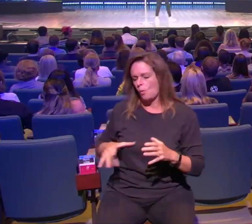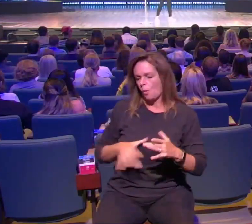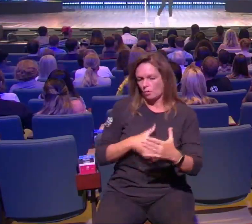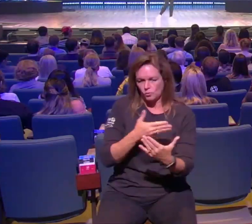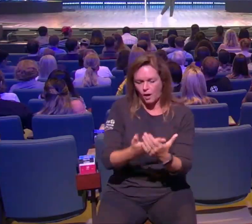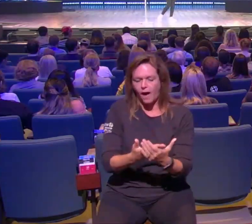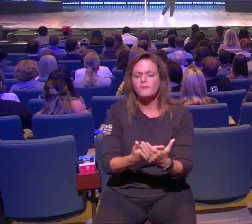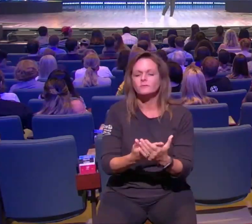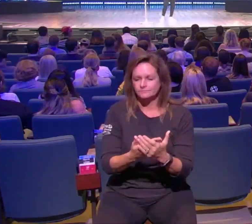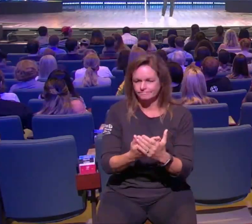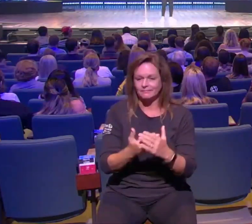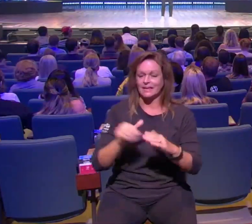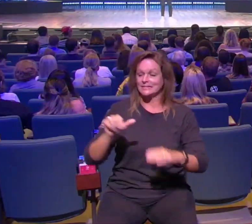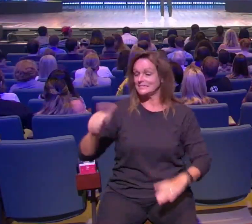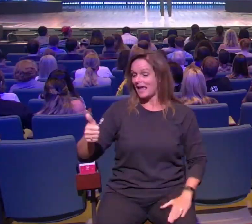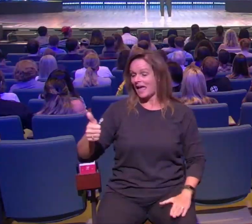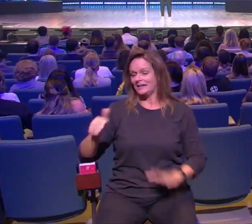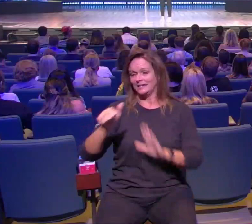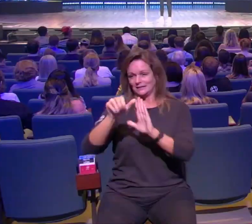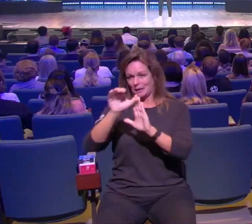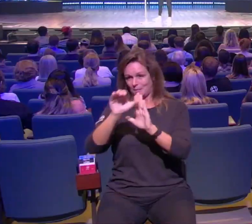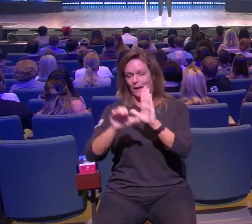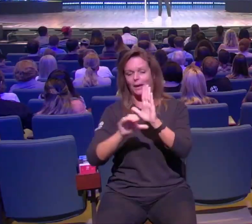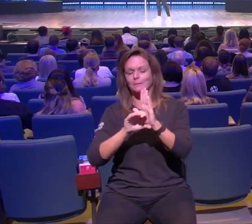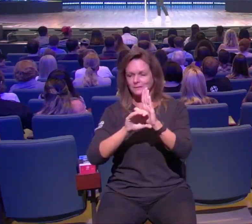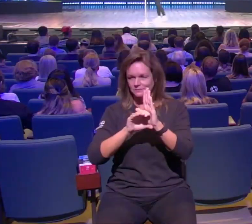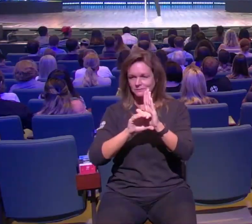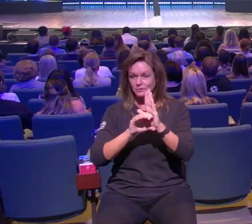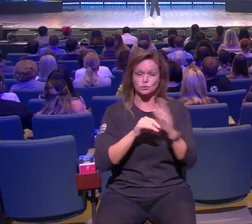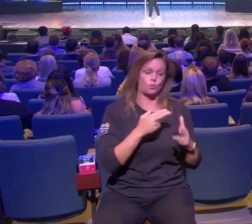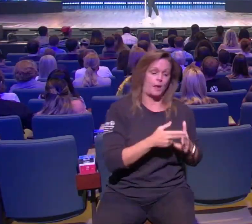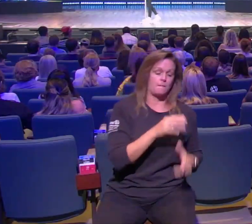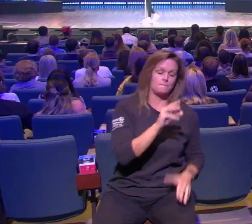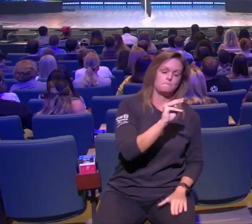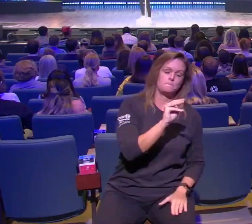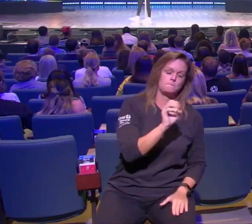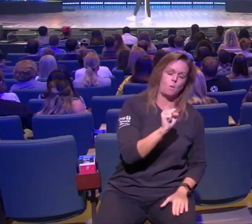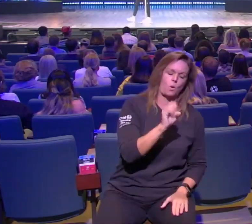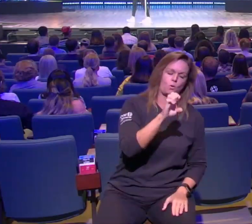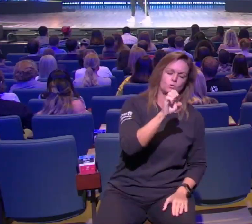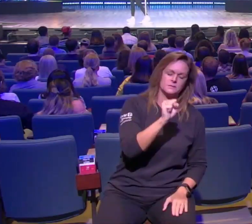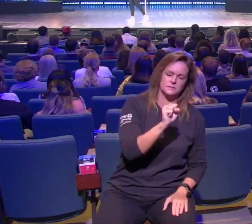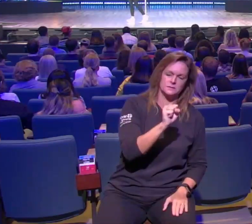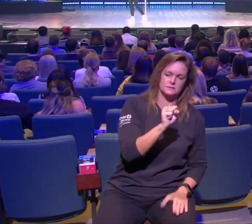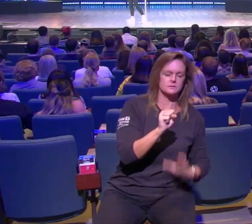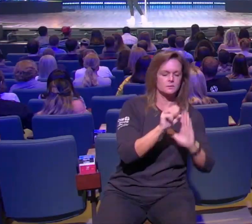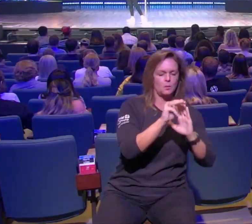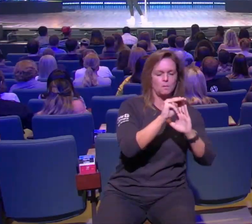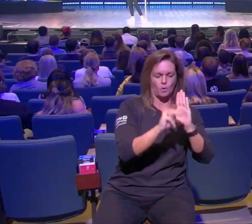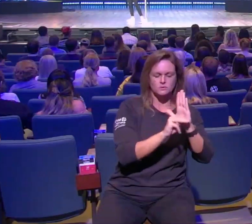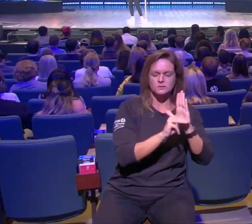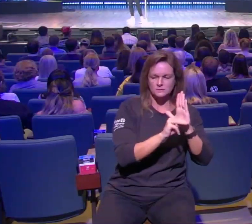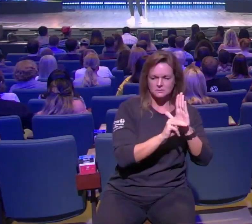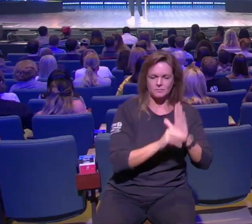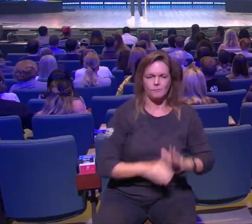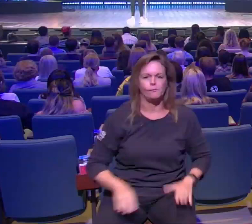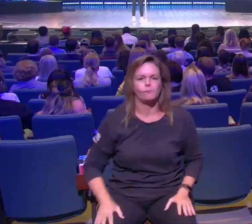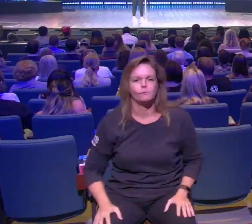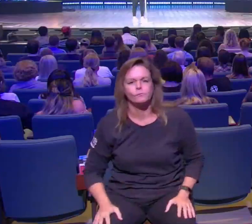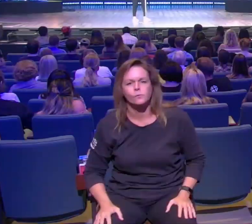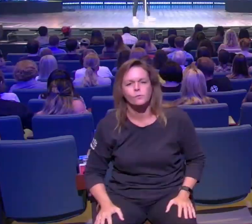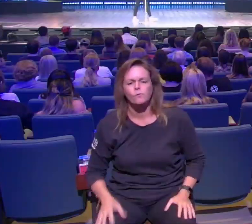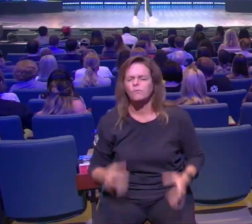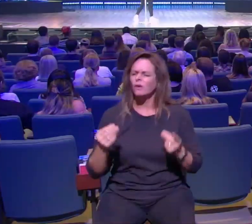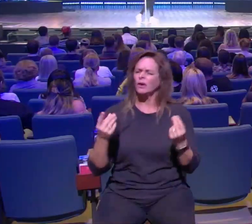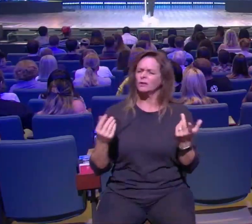God gave them the Ten Commandments, and he taught them how to care for his presence as they made their journey into the Promised Land.